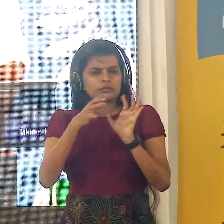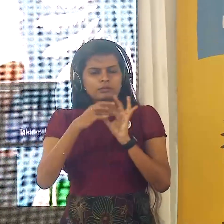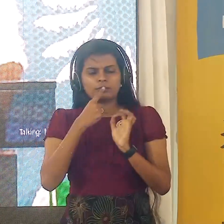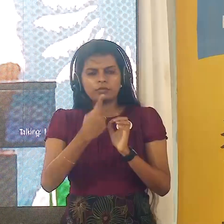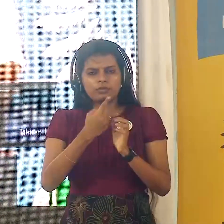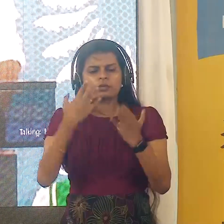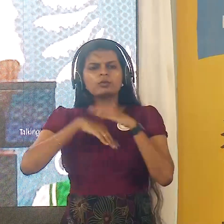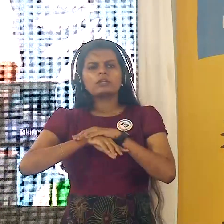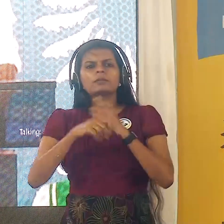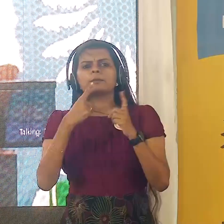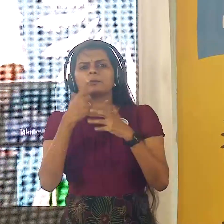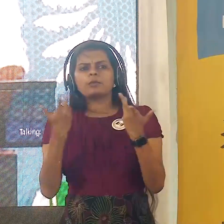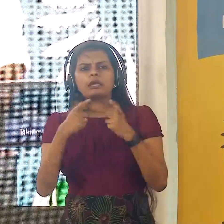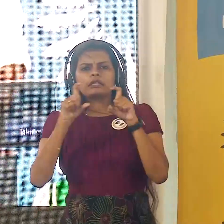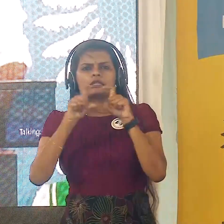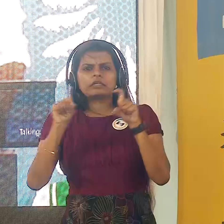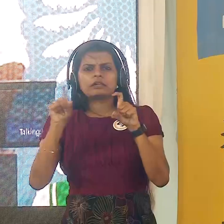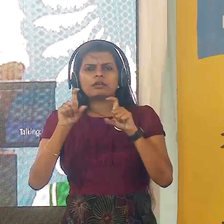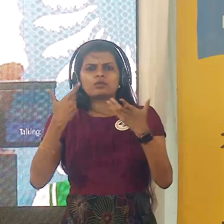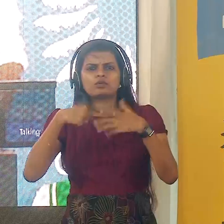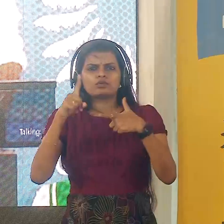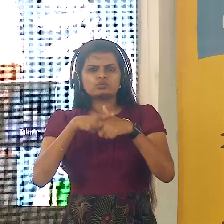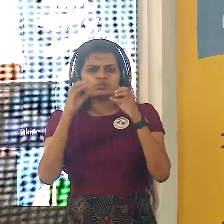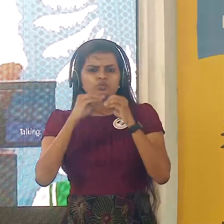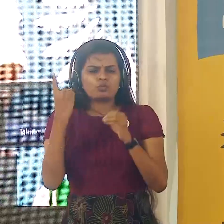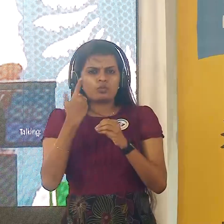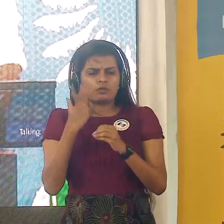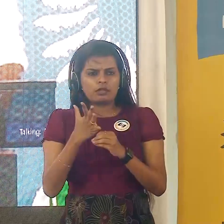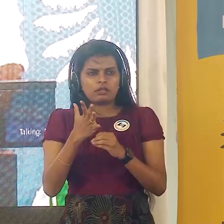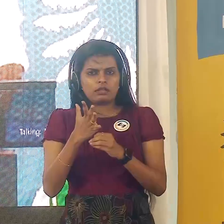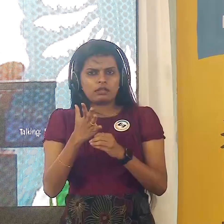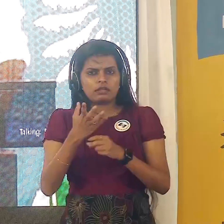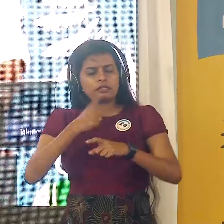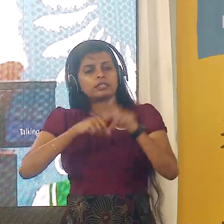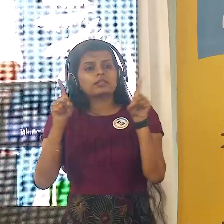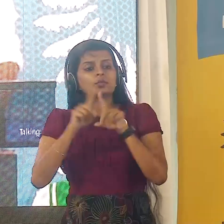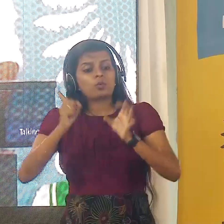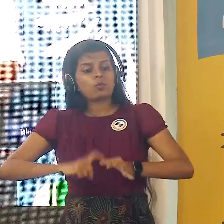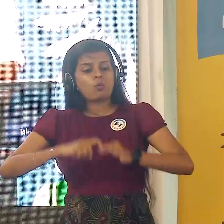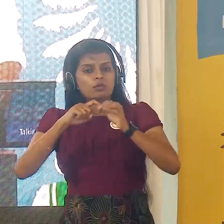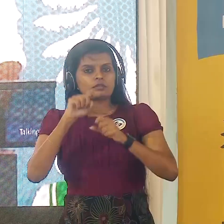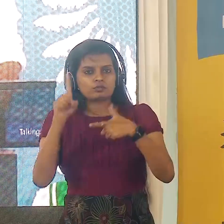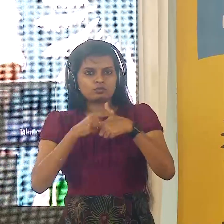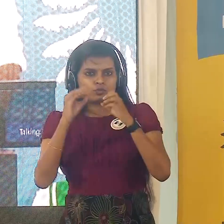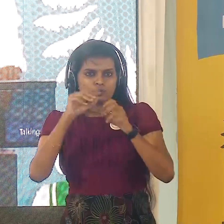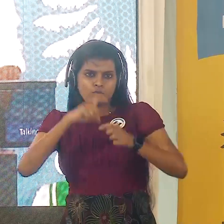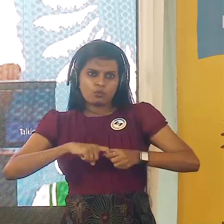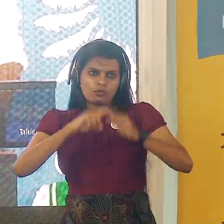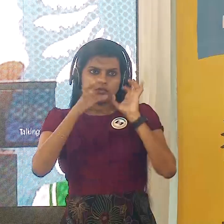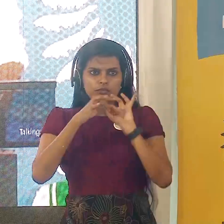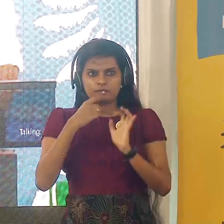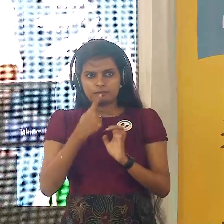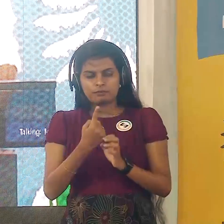So it is not just the absolute number of jobs that alone that matters, it's also the quality of jobs. So when you